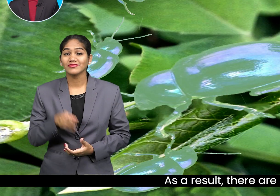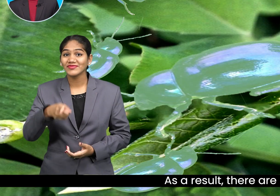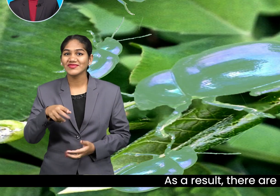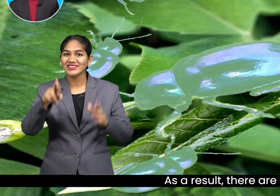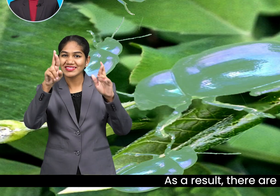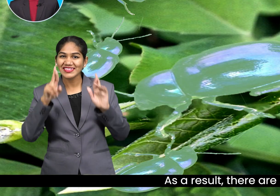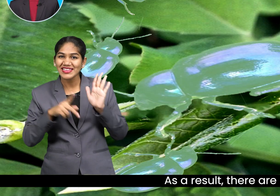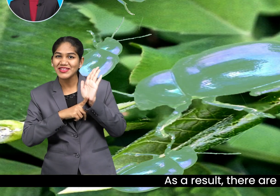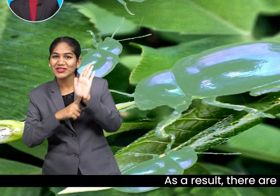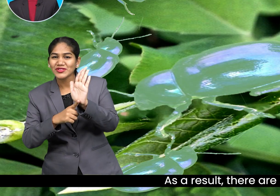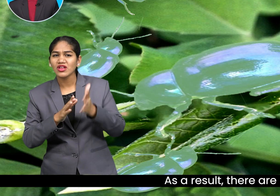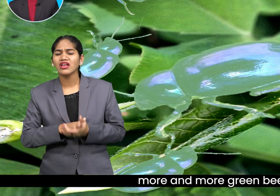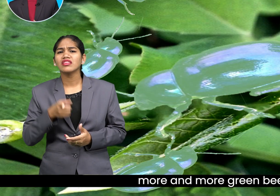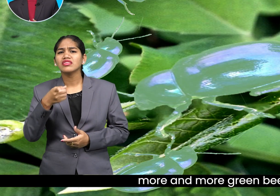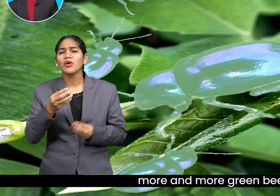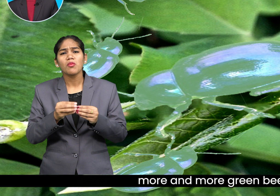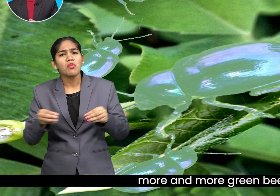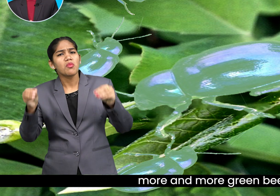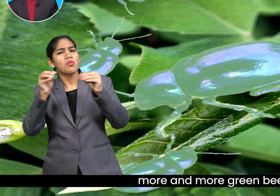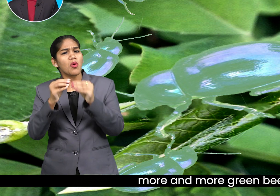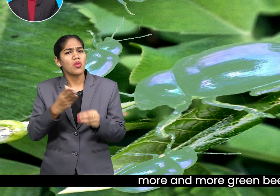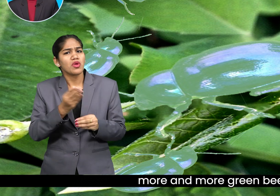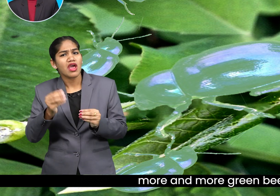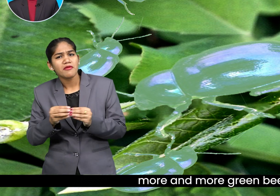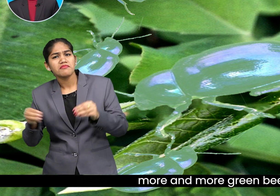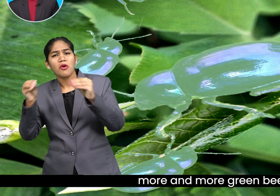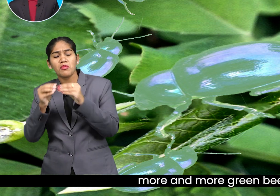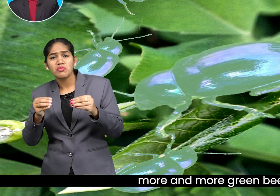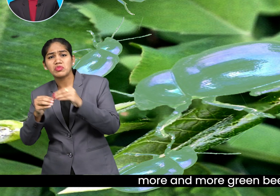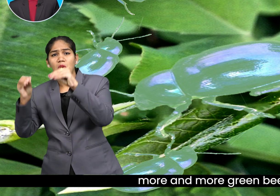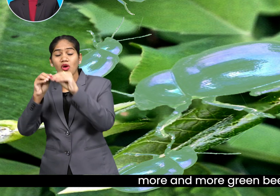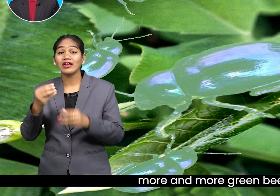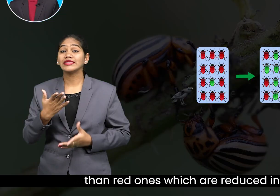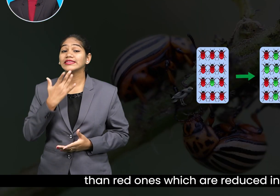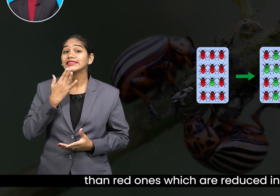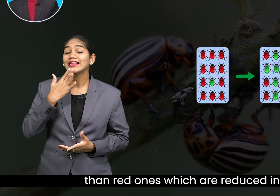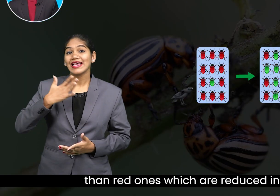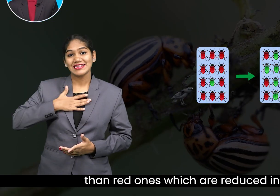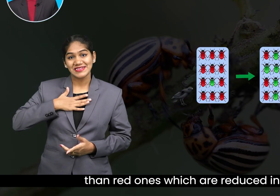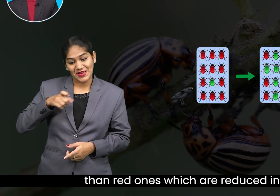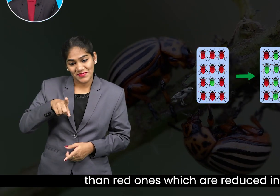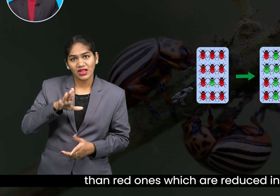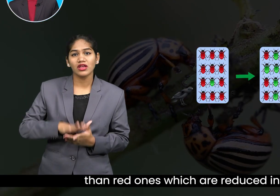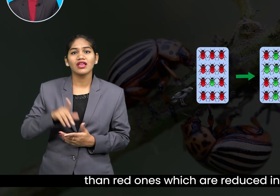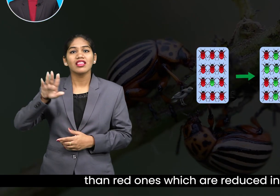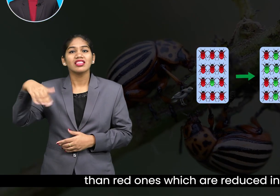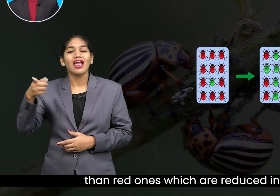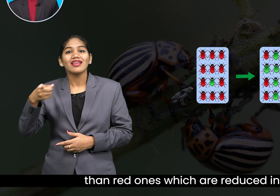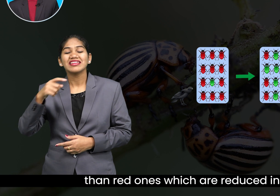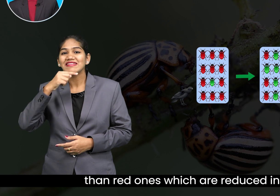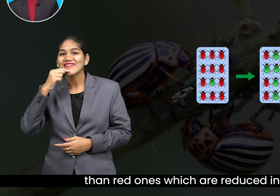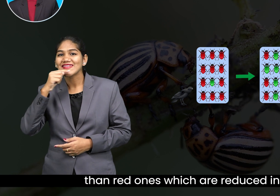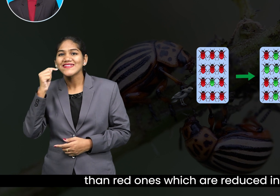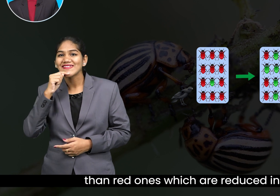As a result, there are more and more green beetles than red ones,